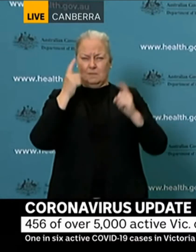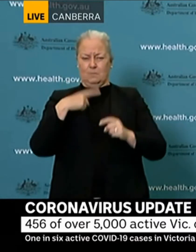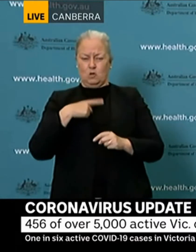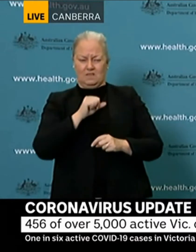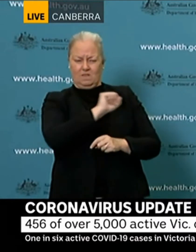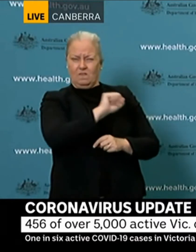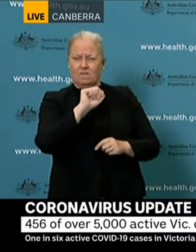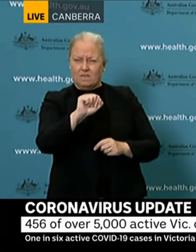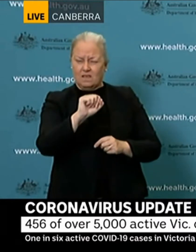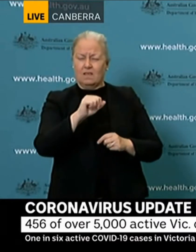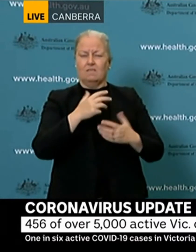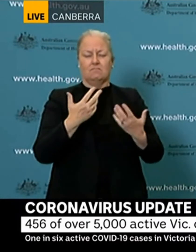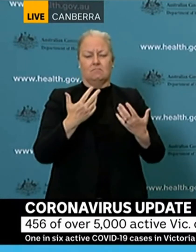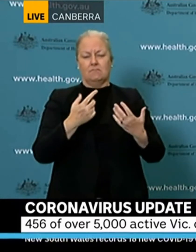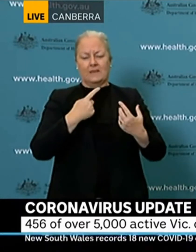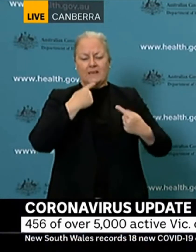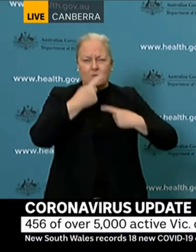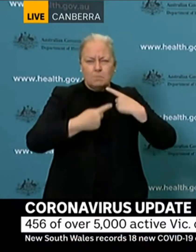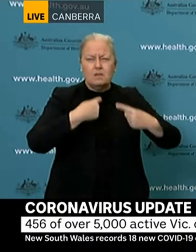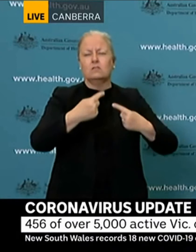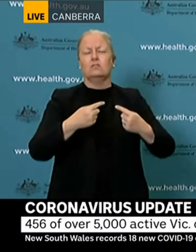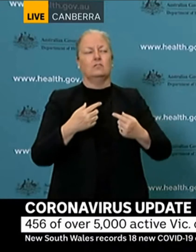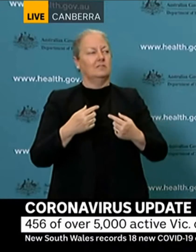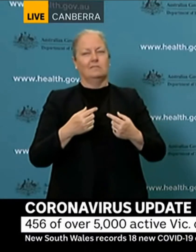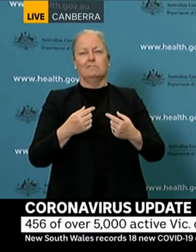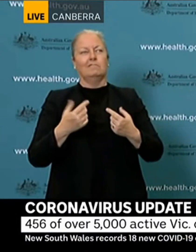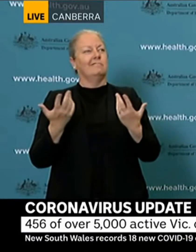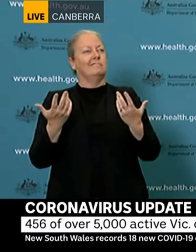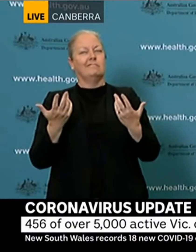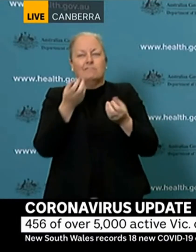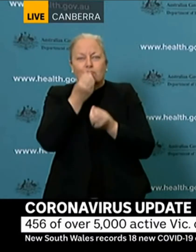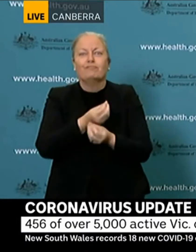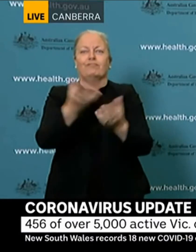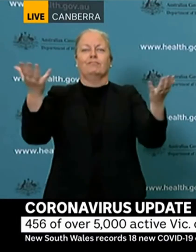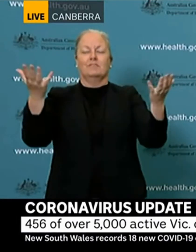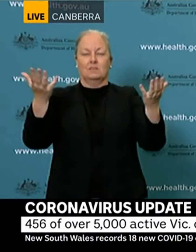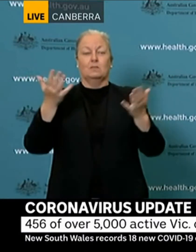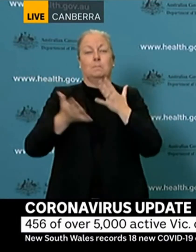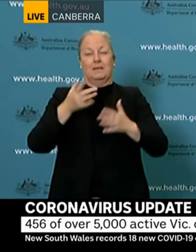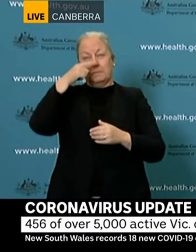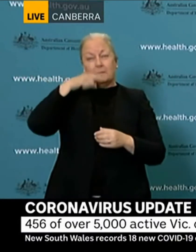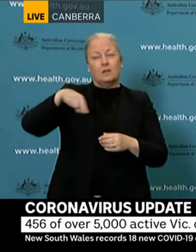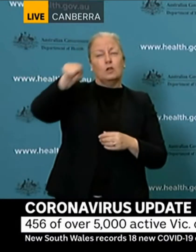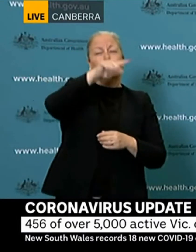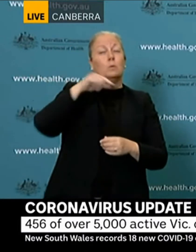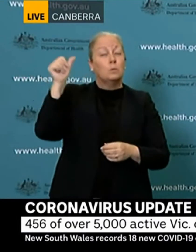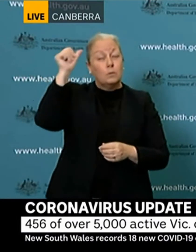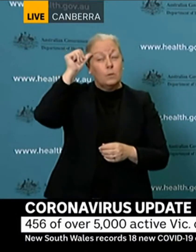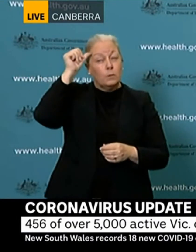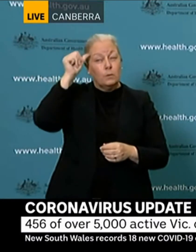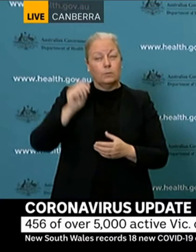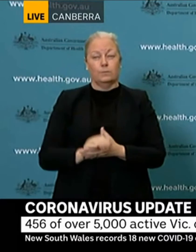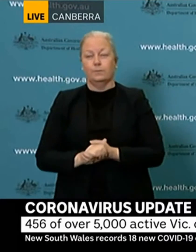details of positive cases in this environment being leaked and publicised in that way? That's